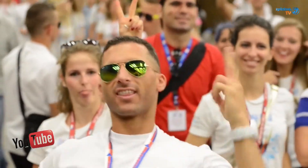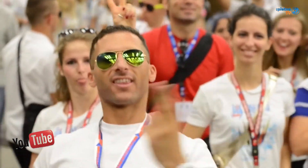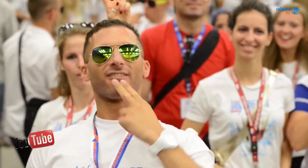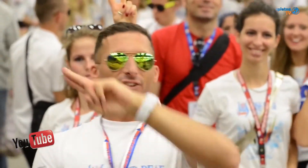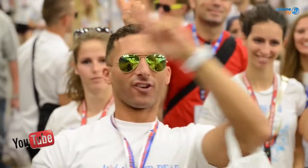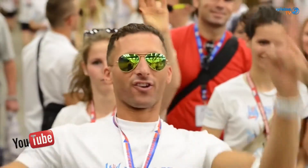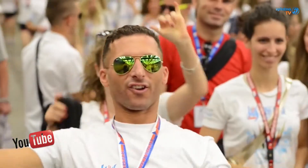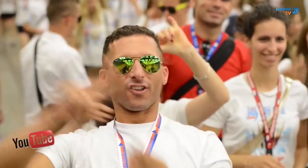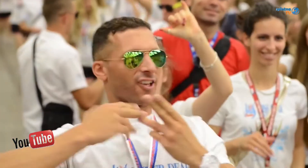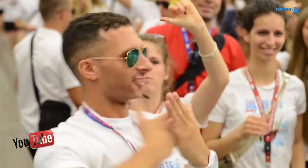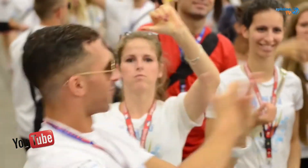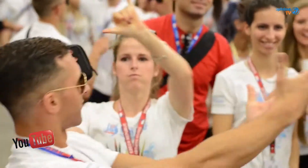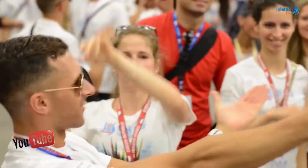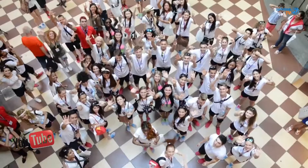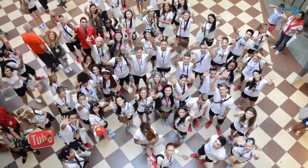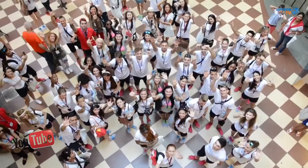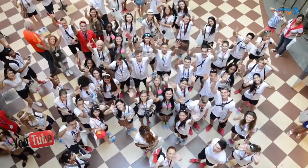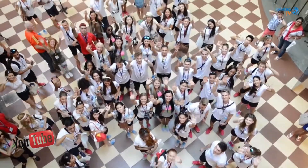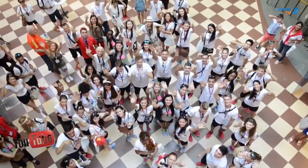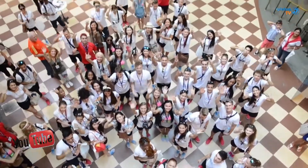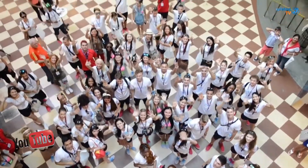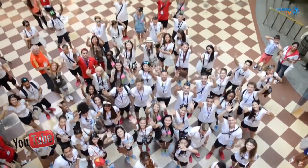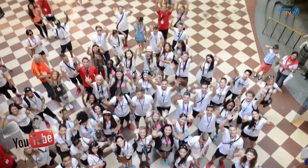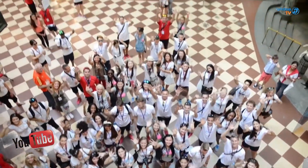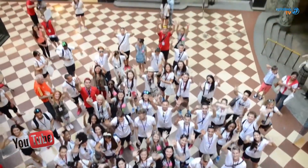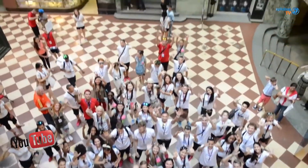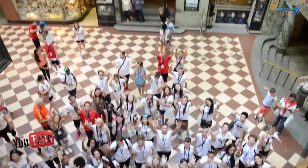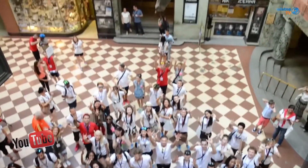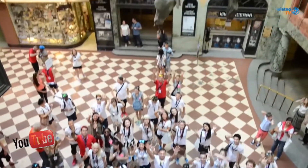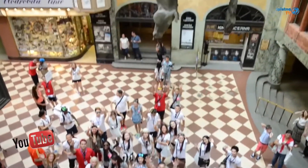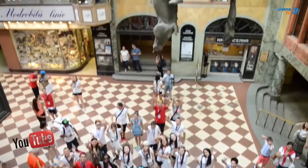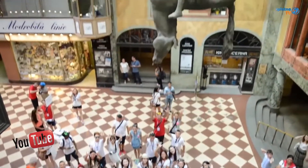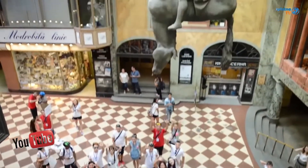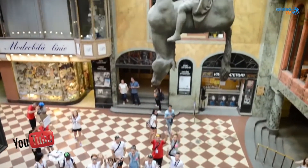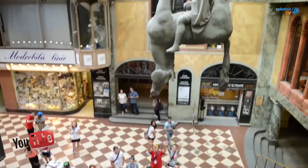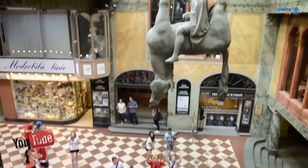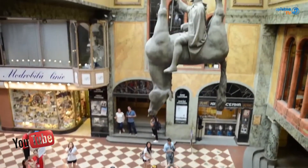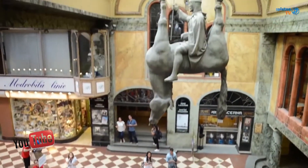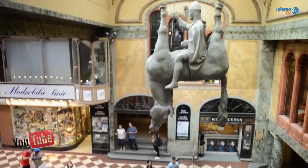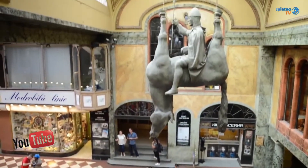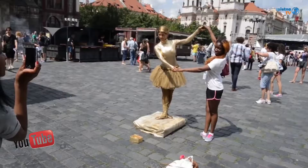help, love could be so warm, when all we have is here and now, you and I.